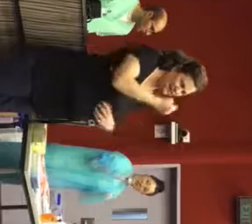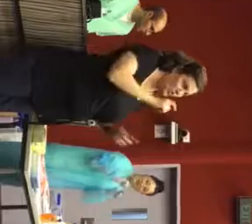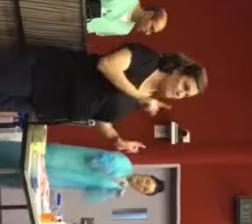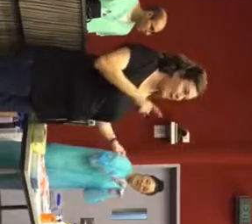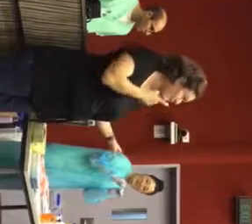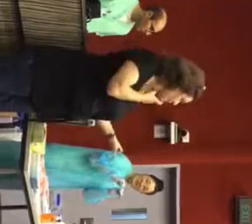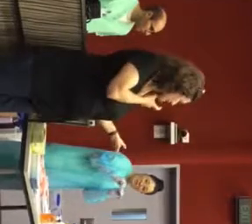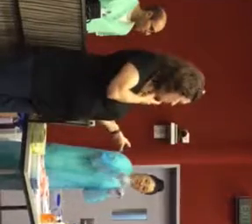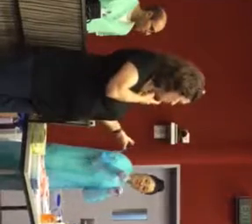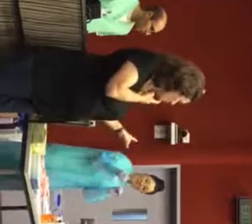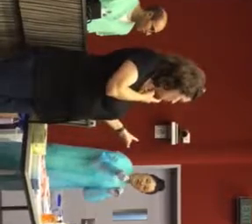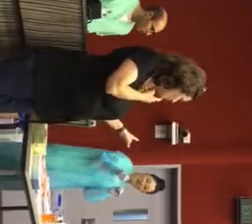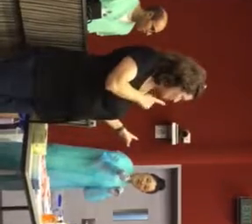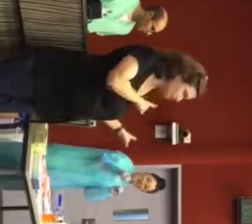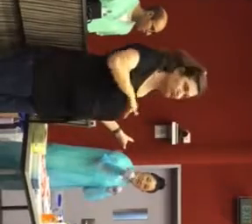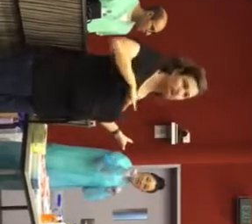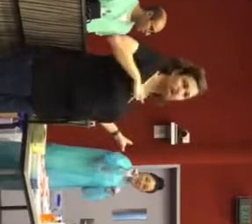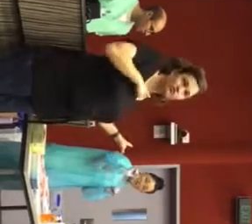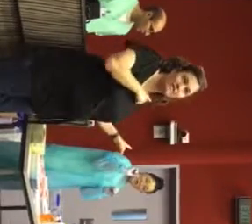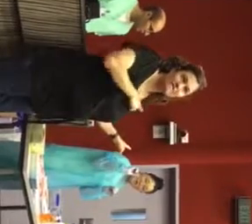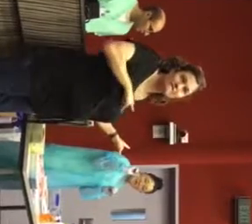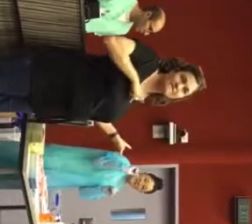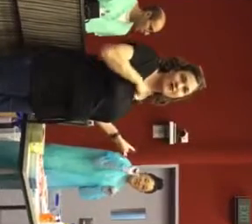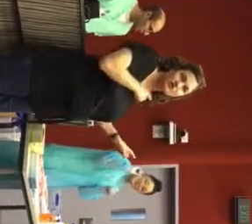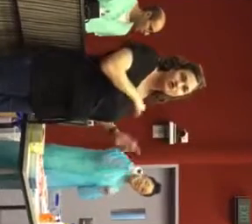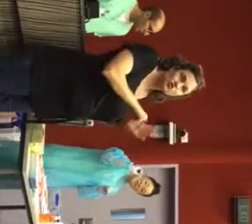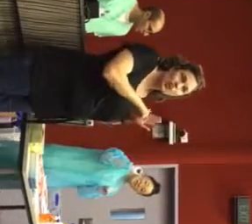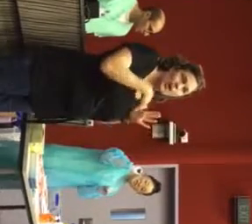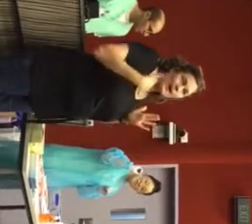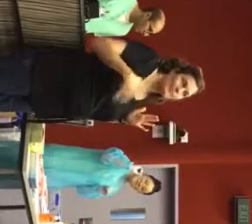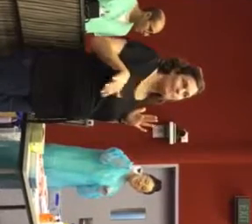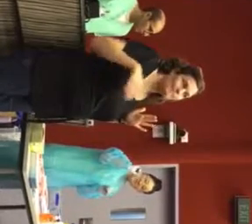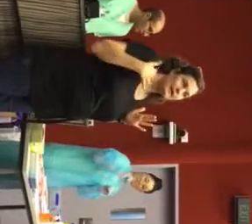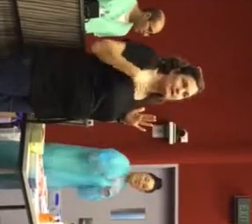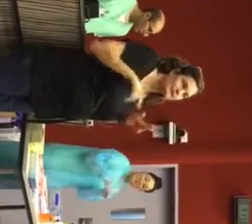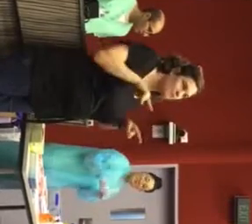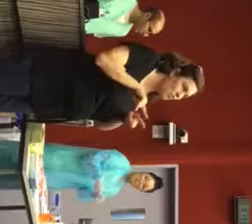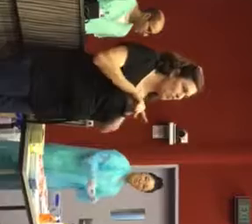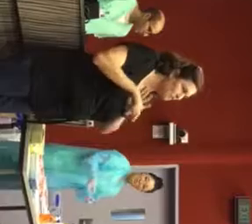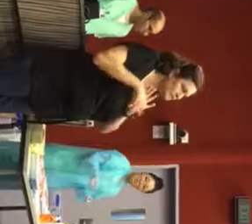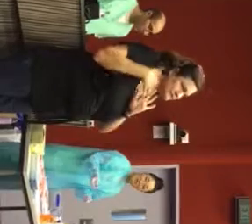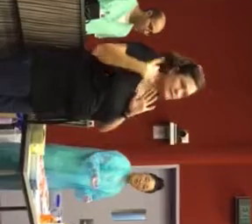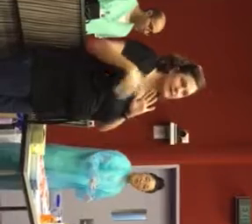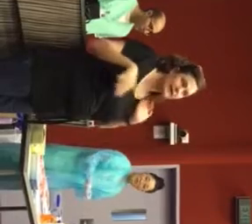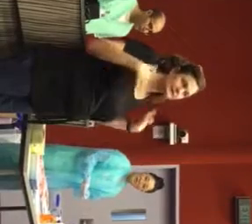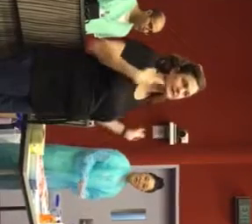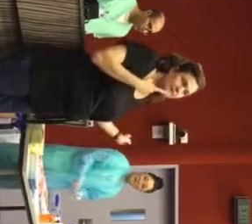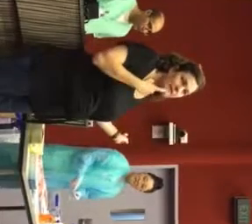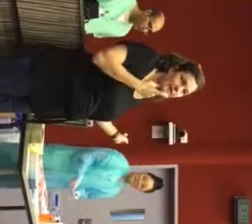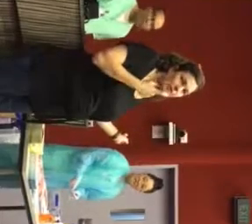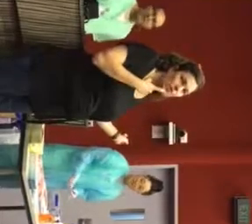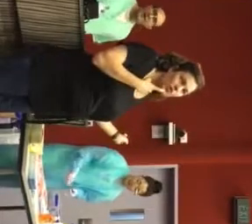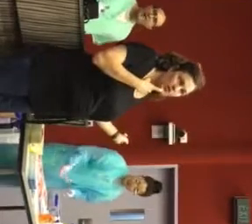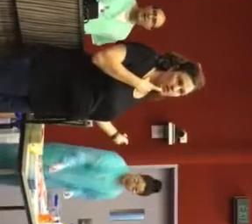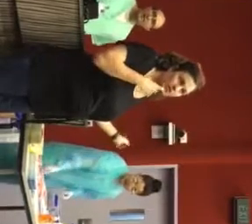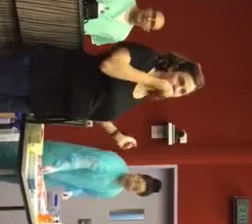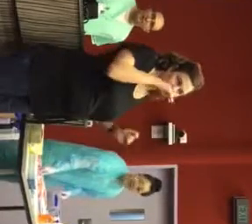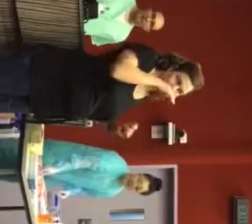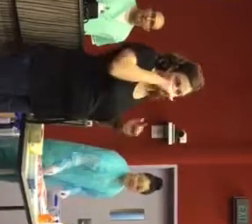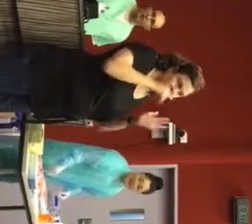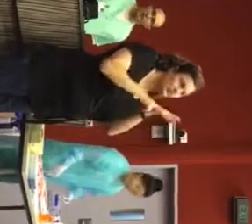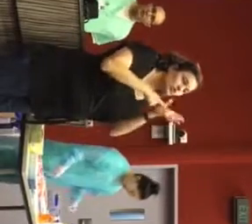to be made in a professionalized, and it's quite expensive. This one can be the most expensive one, the chrome cobalt one. Because the lab